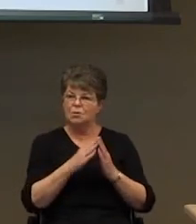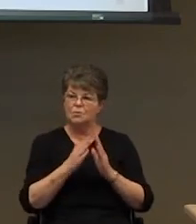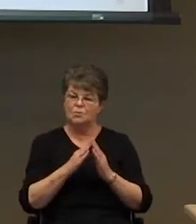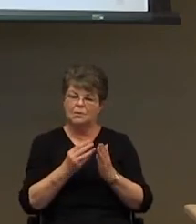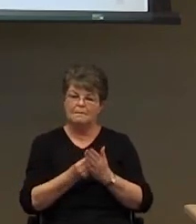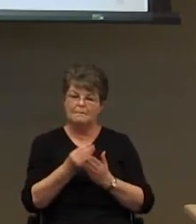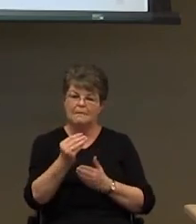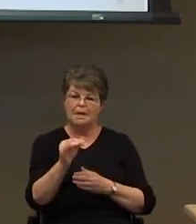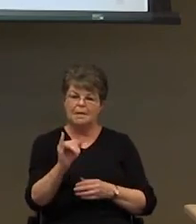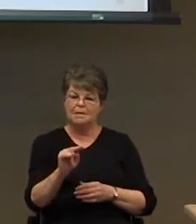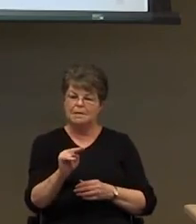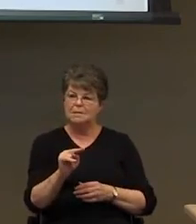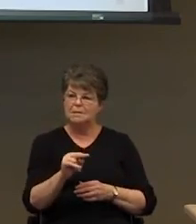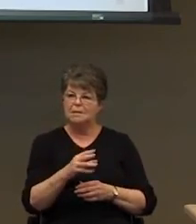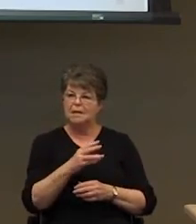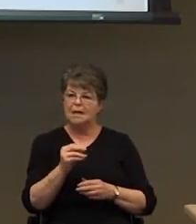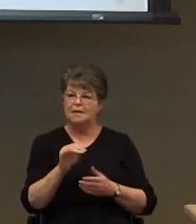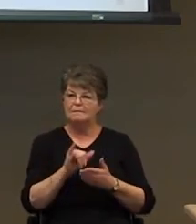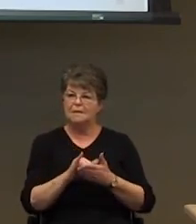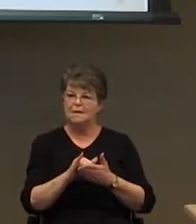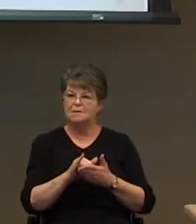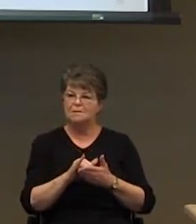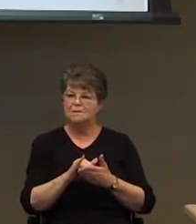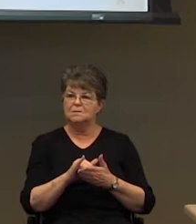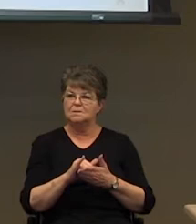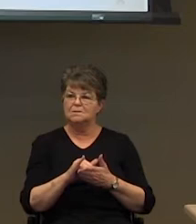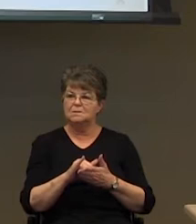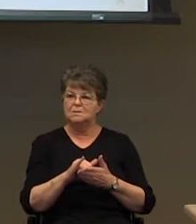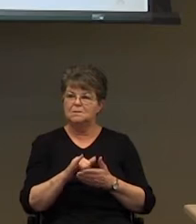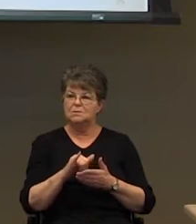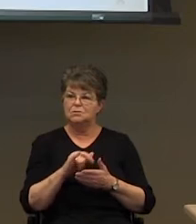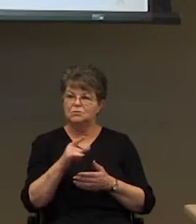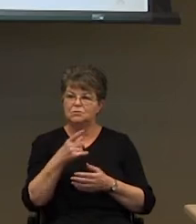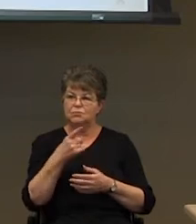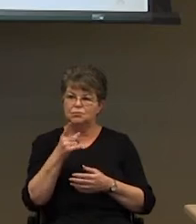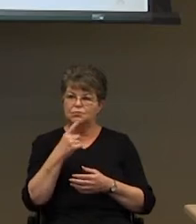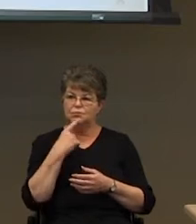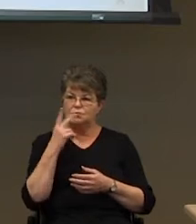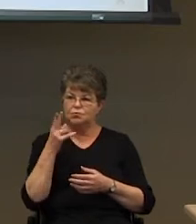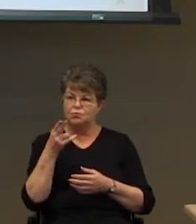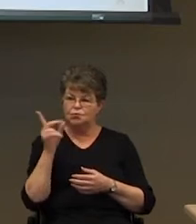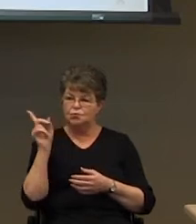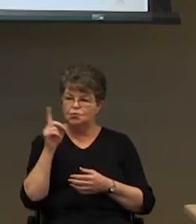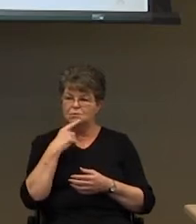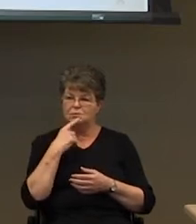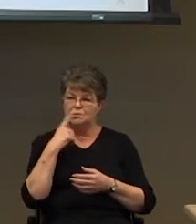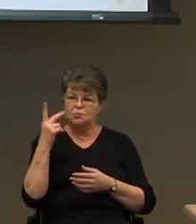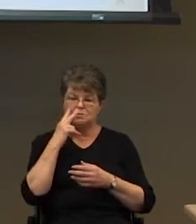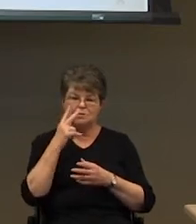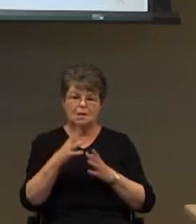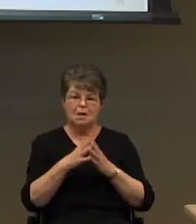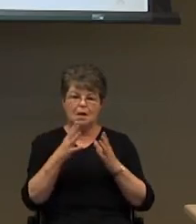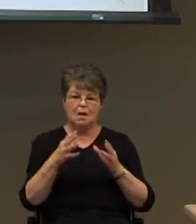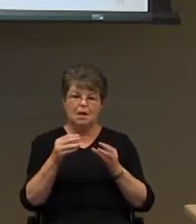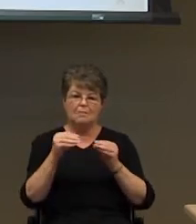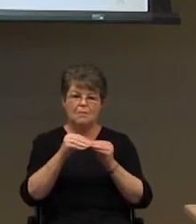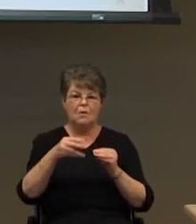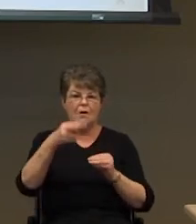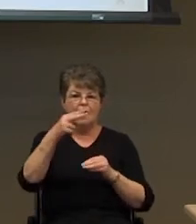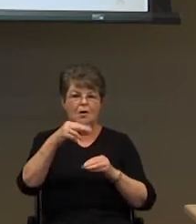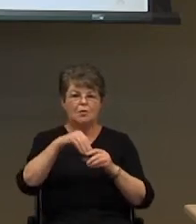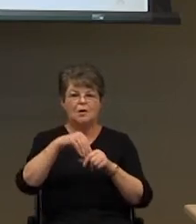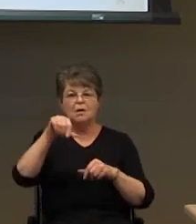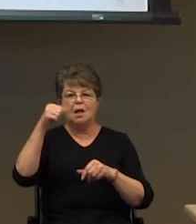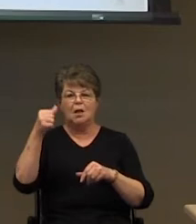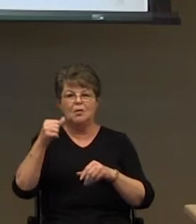buy-in and the fact that you didn't, I believe you said you had seen it much higher in other communities